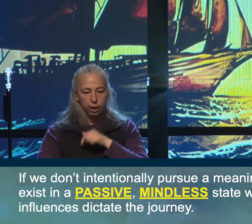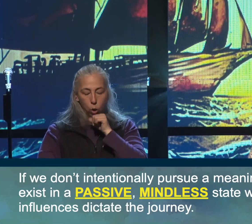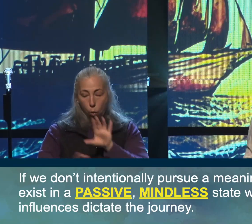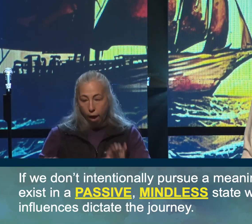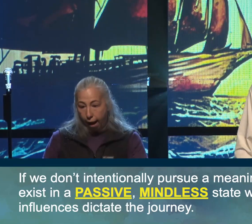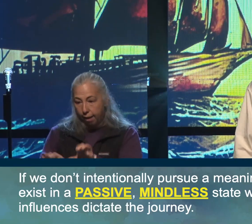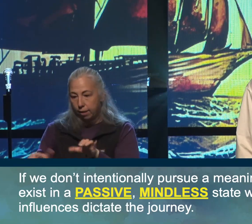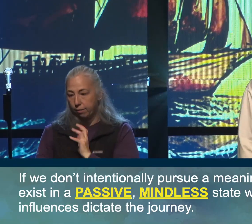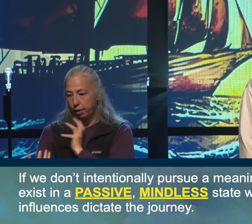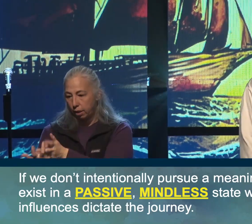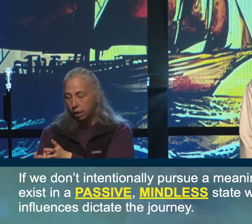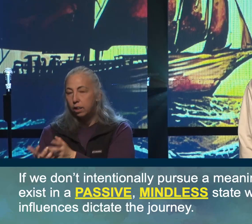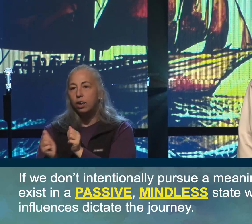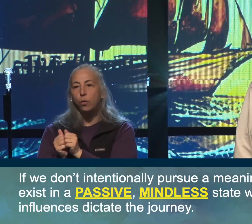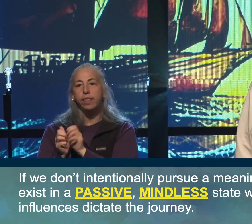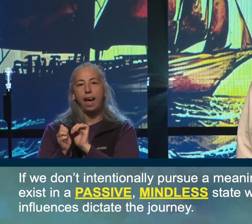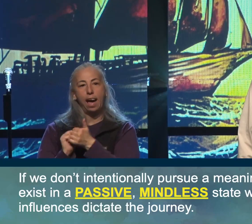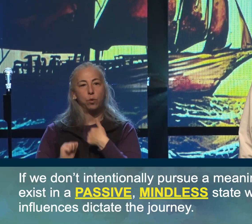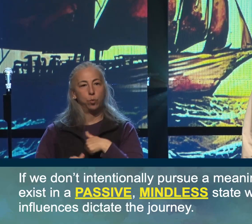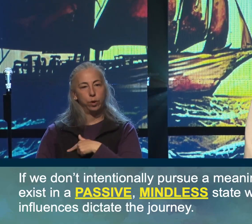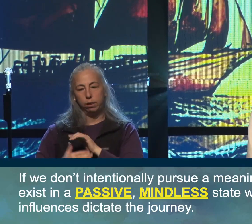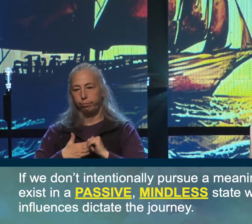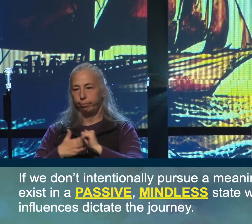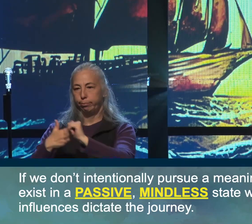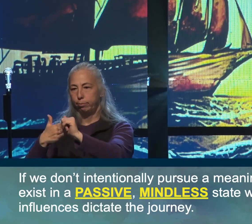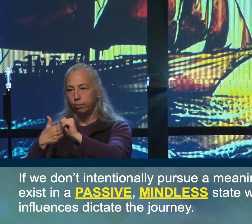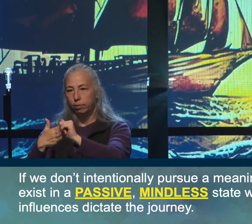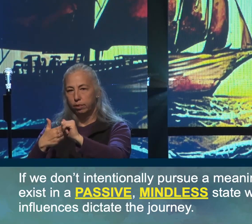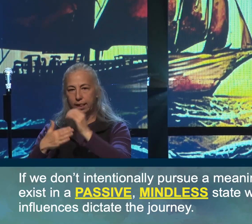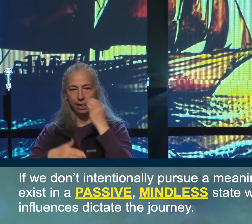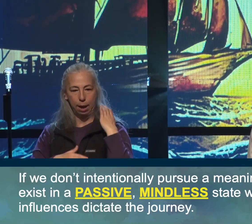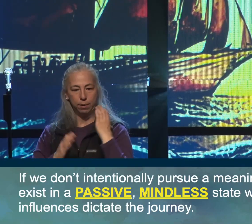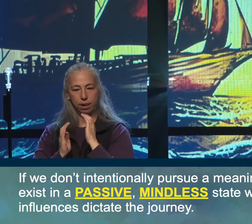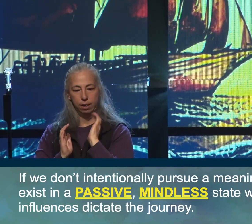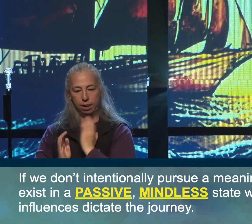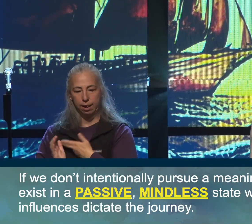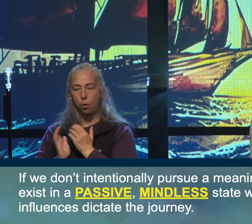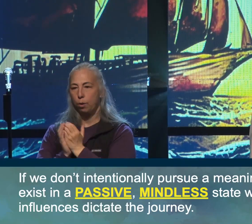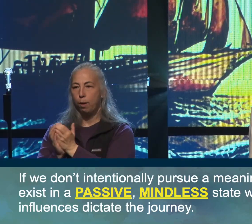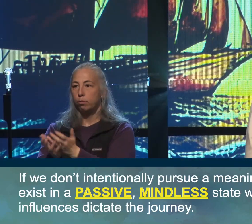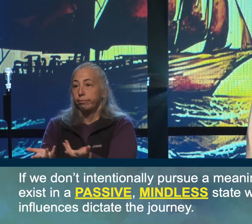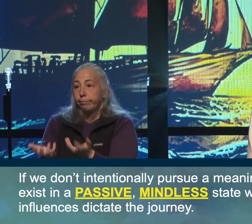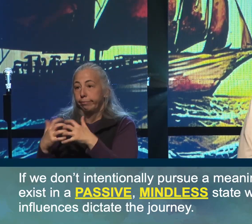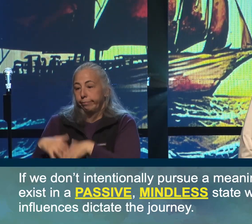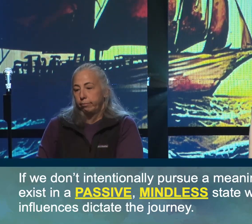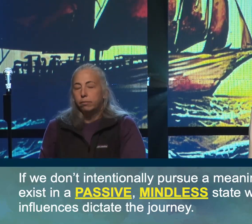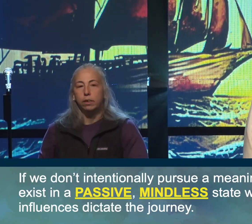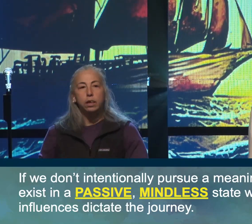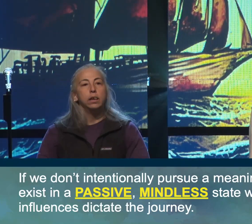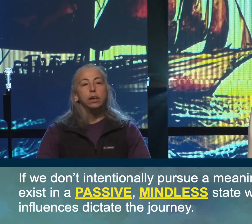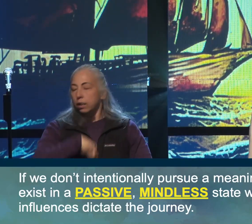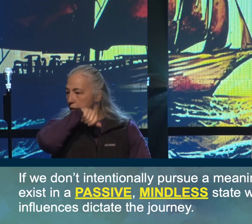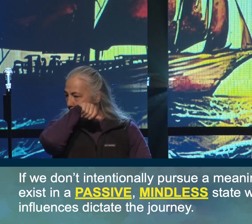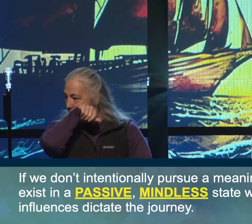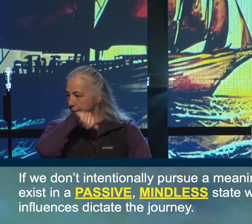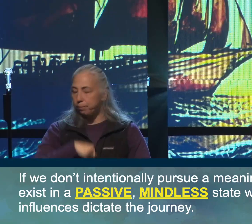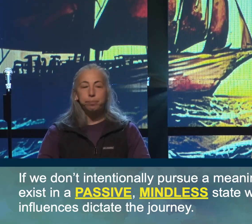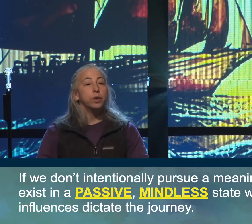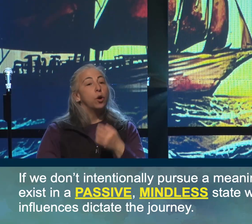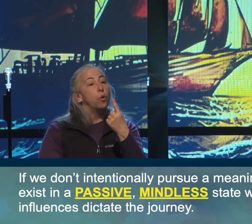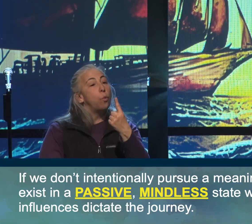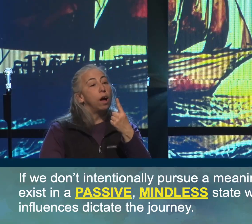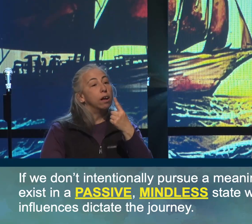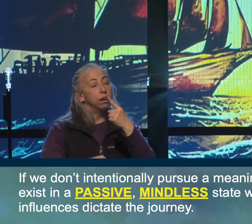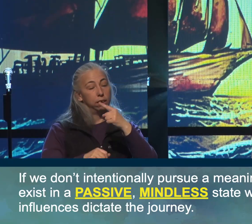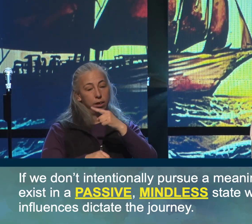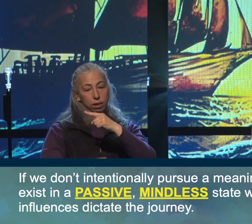Now there's a character in Scripture, and he was a character who got this and was not shy